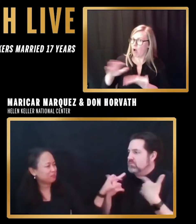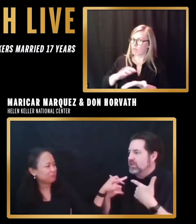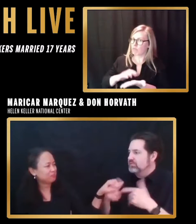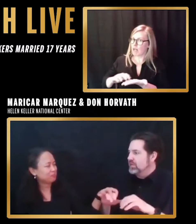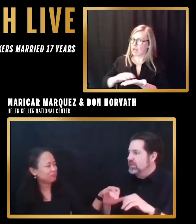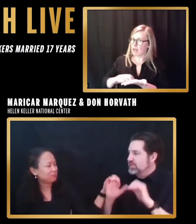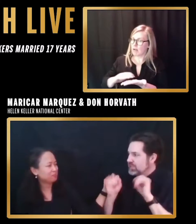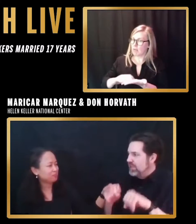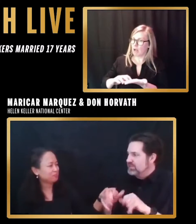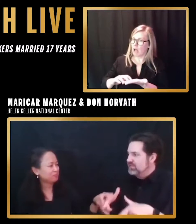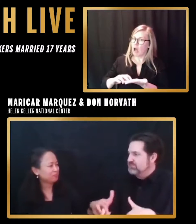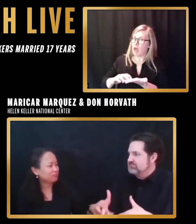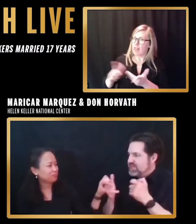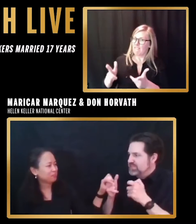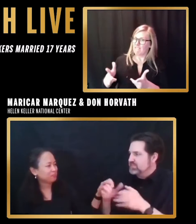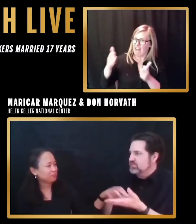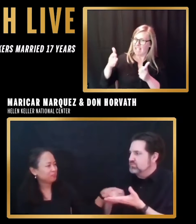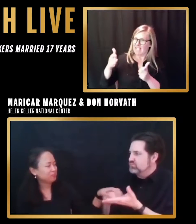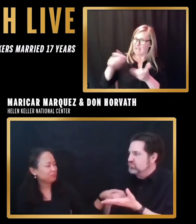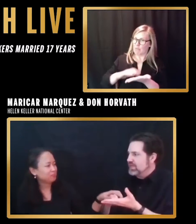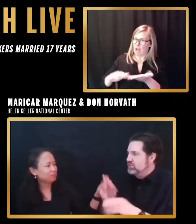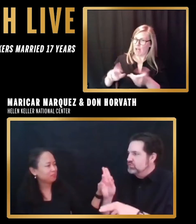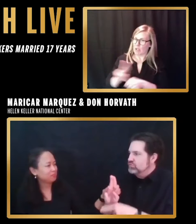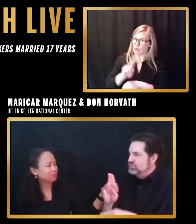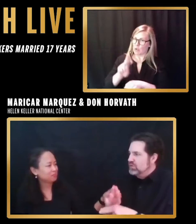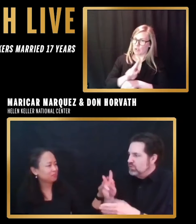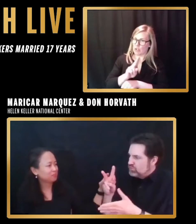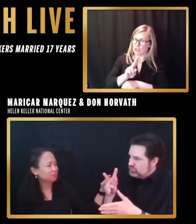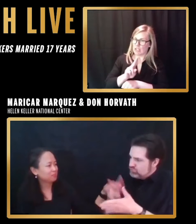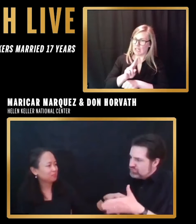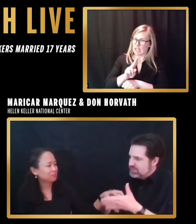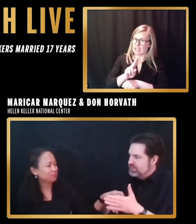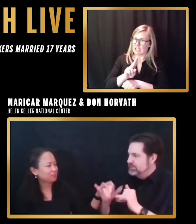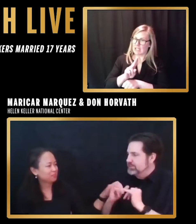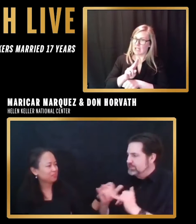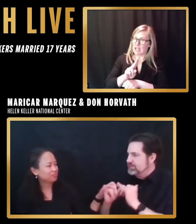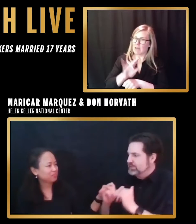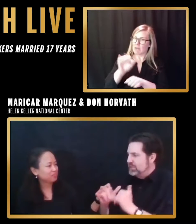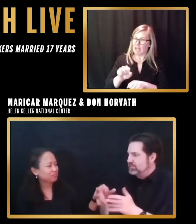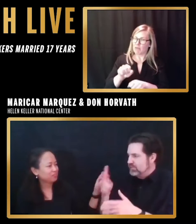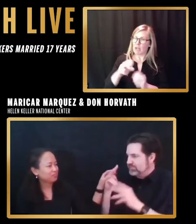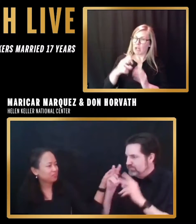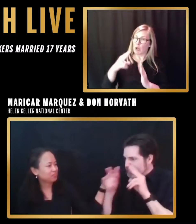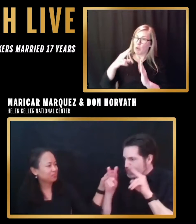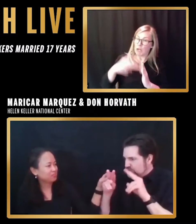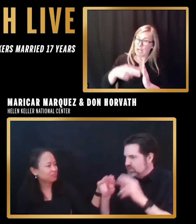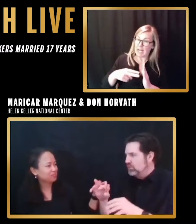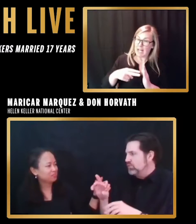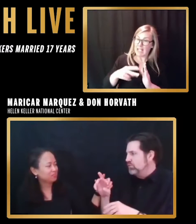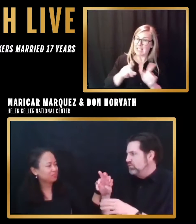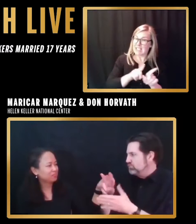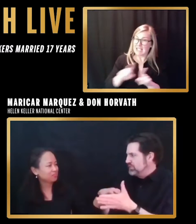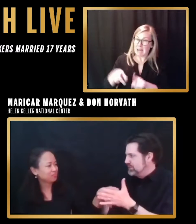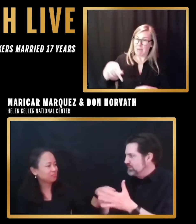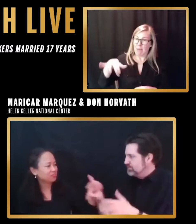Braille users read just as quickly as people who are visually reading?